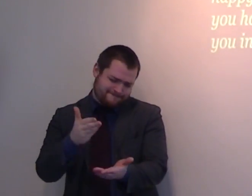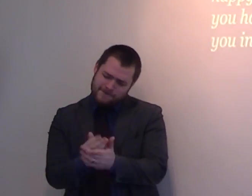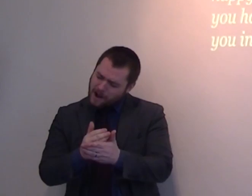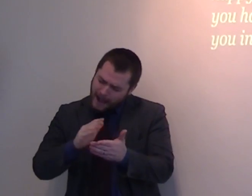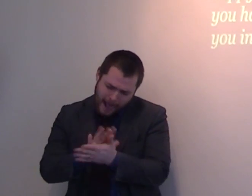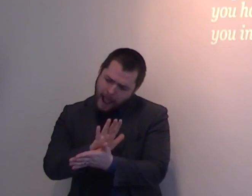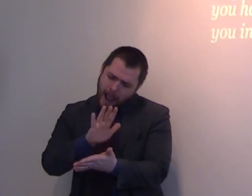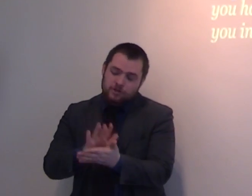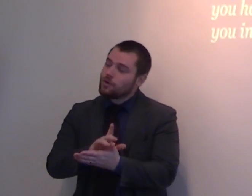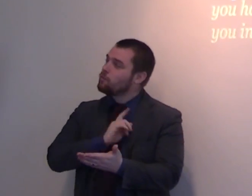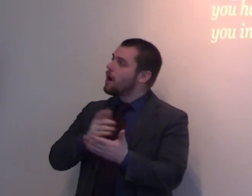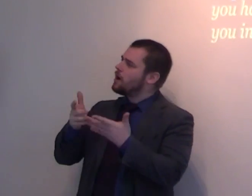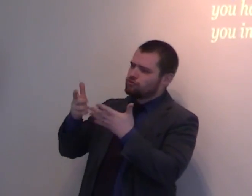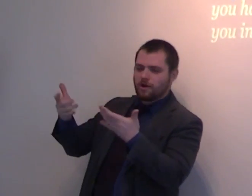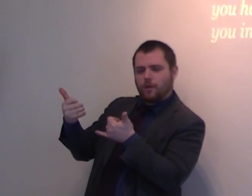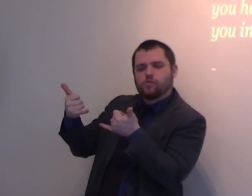great reward waiting for you in heaven."